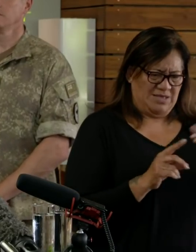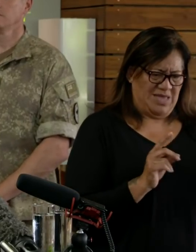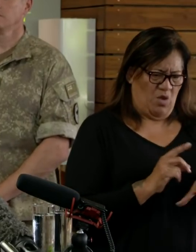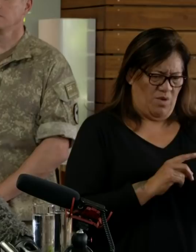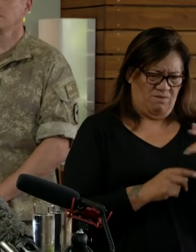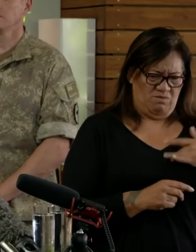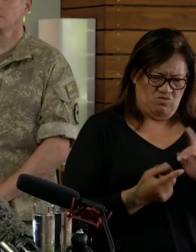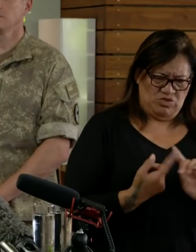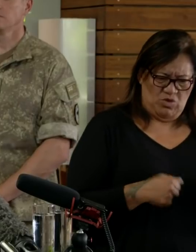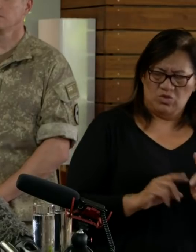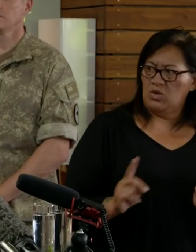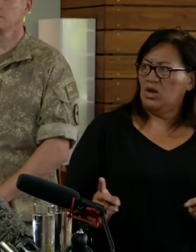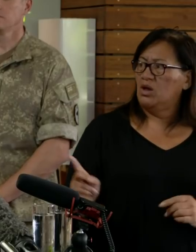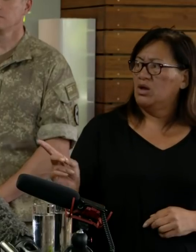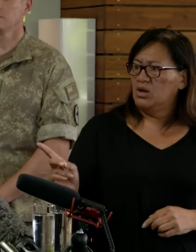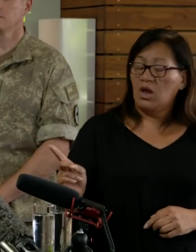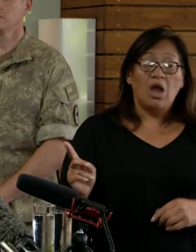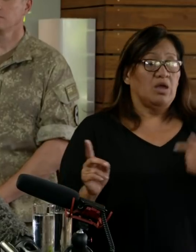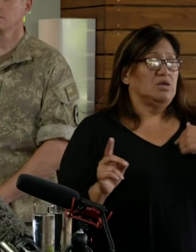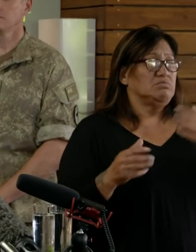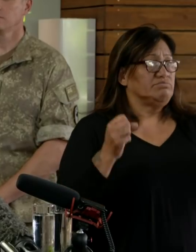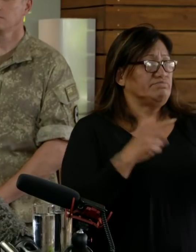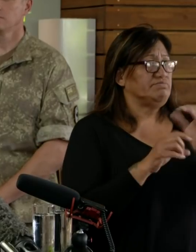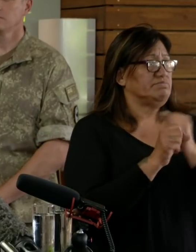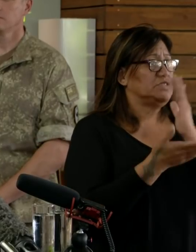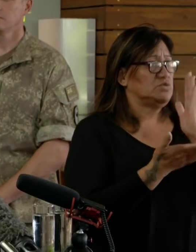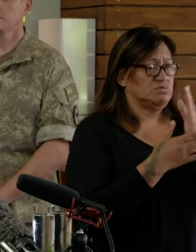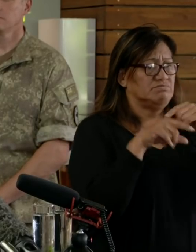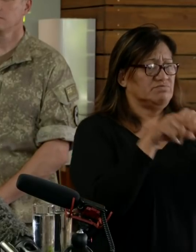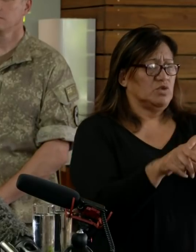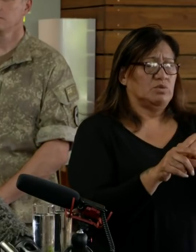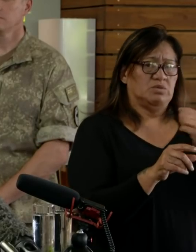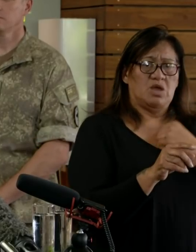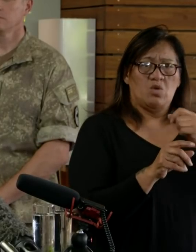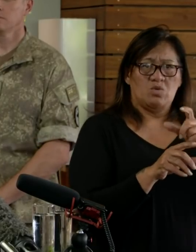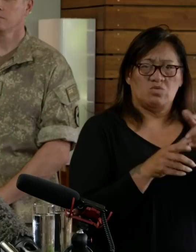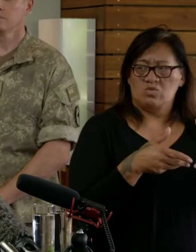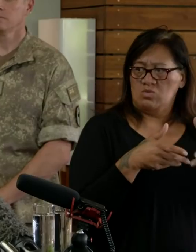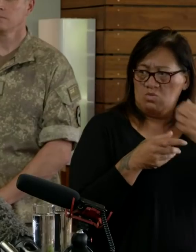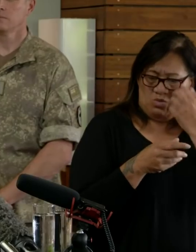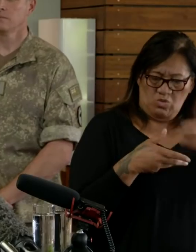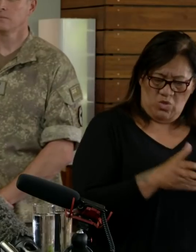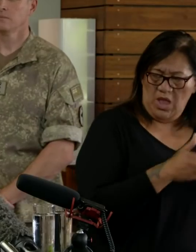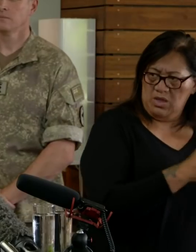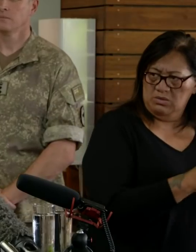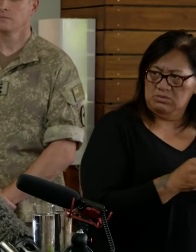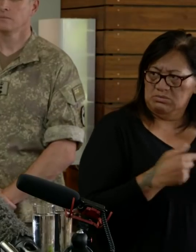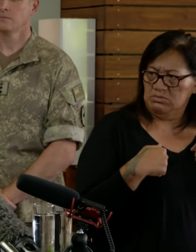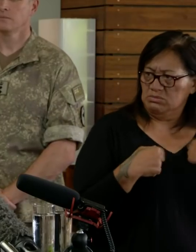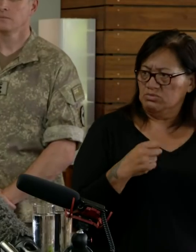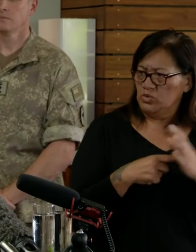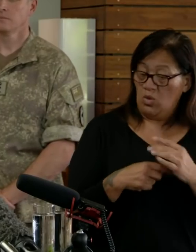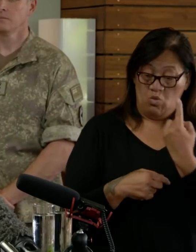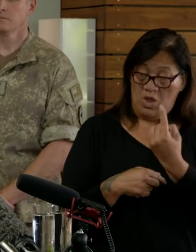this? Tikanga protocols determine our behaviours as a people. And one of those protocols